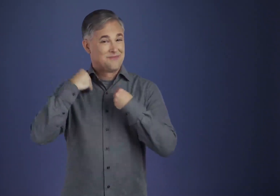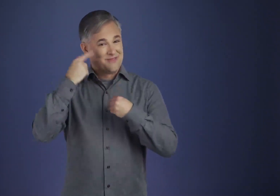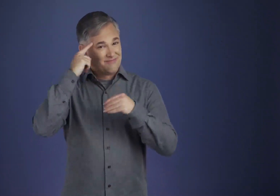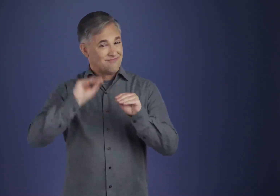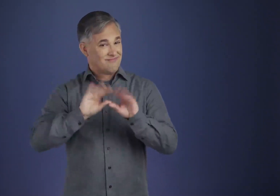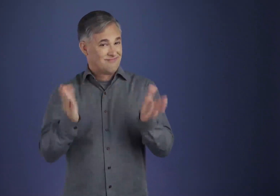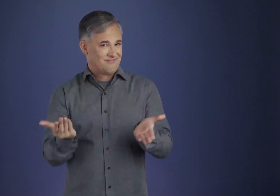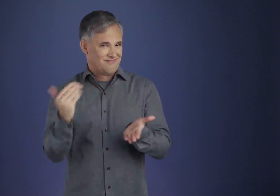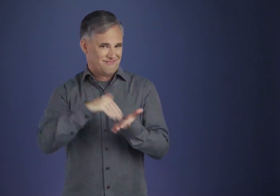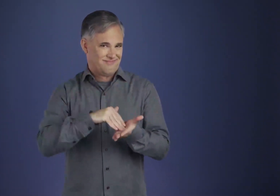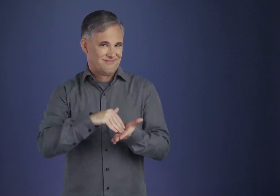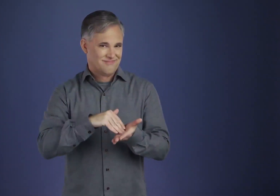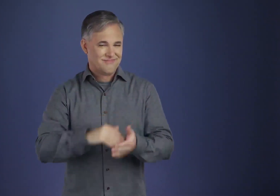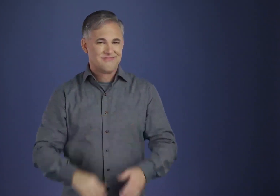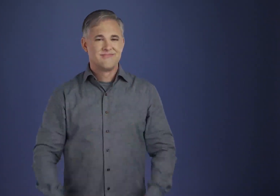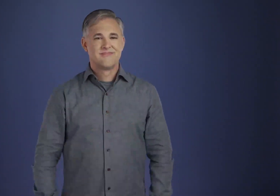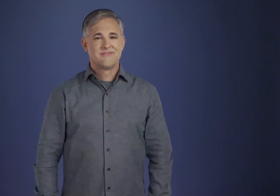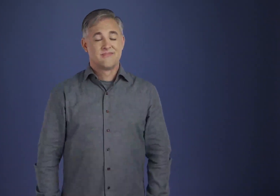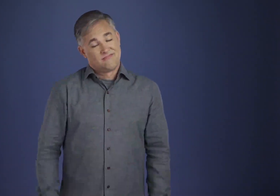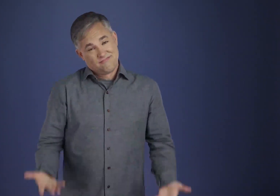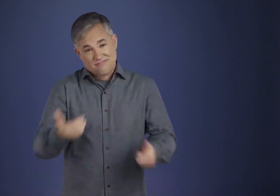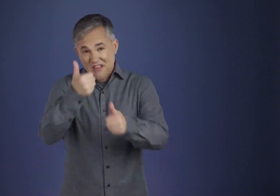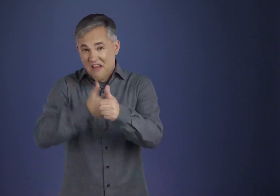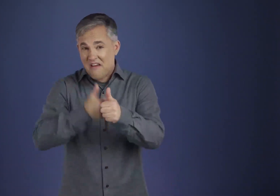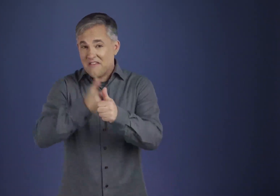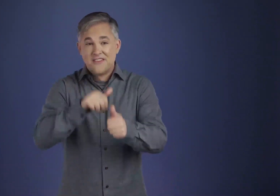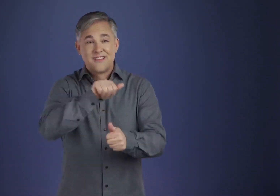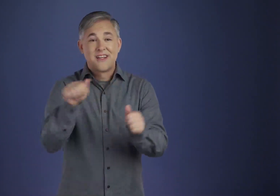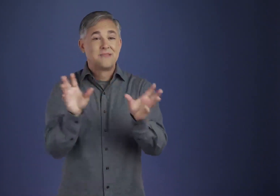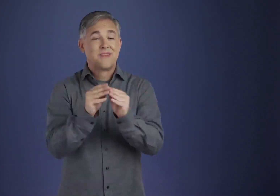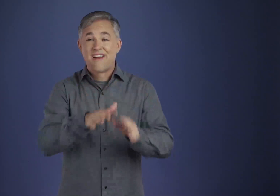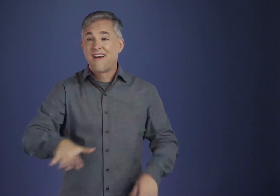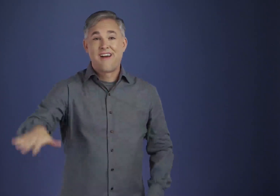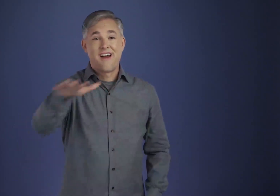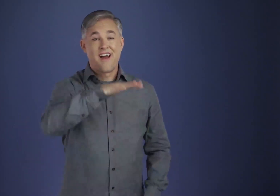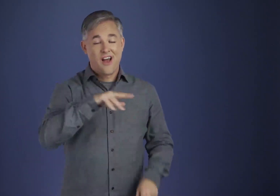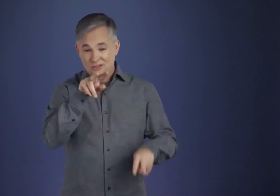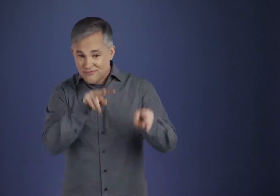God will restore us to sanity if we rightly relate ourselves to Him.